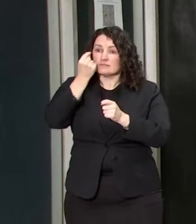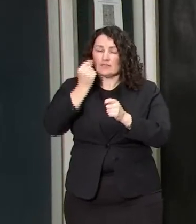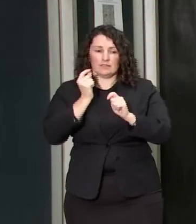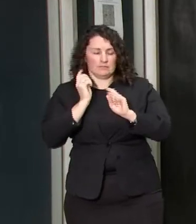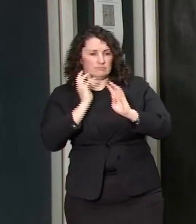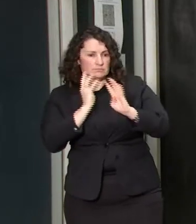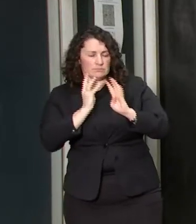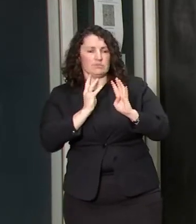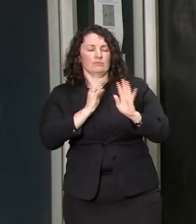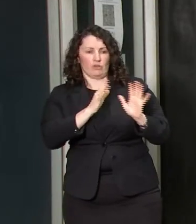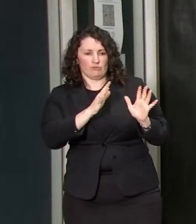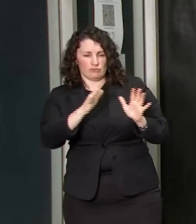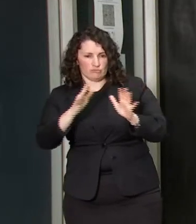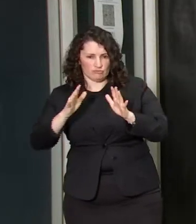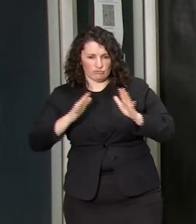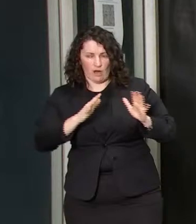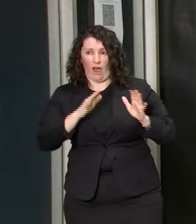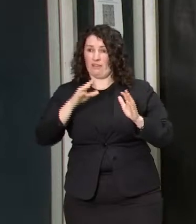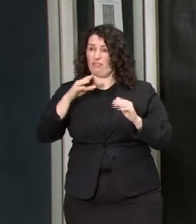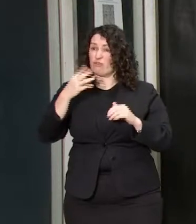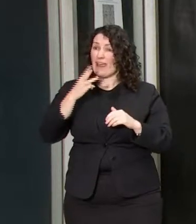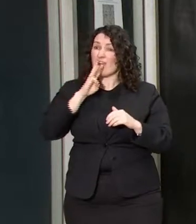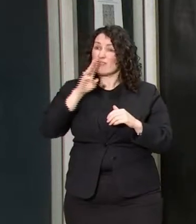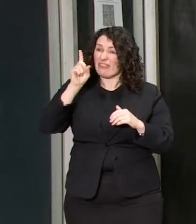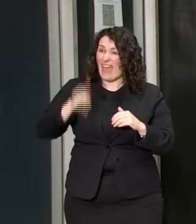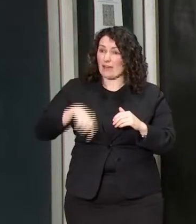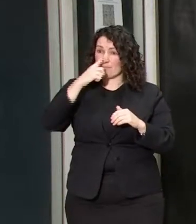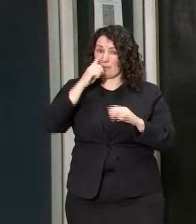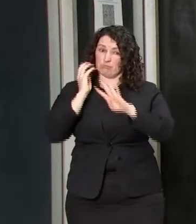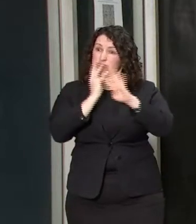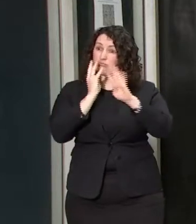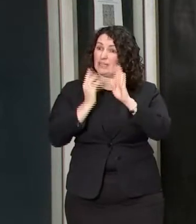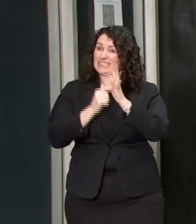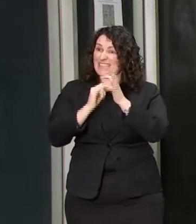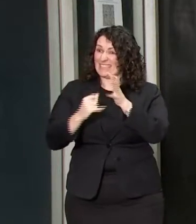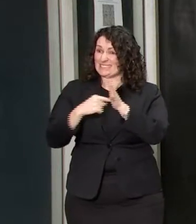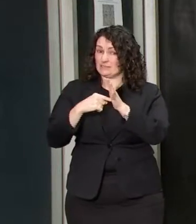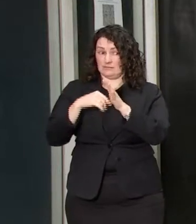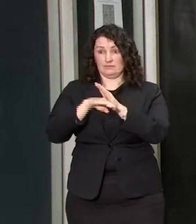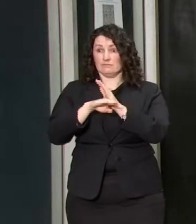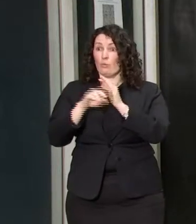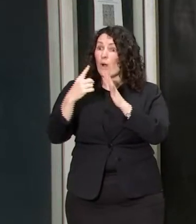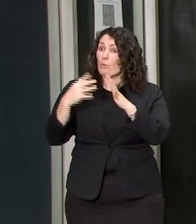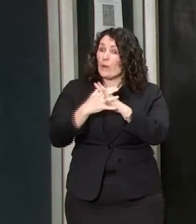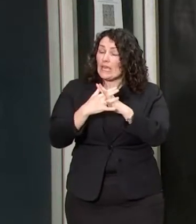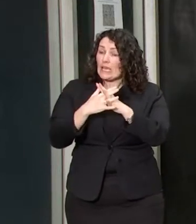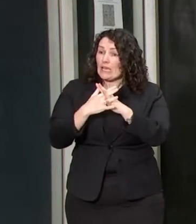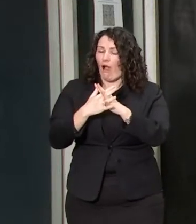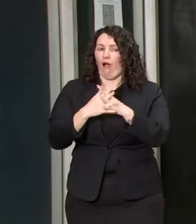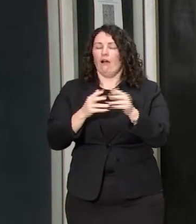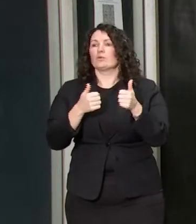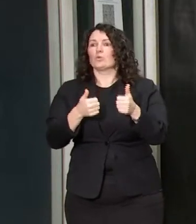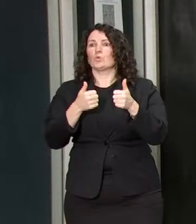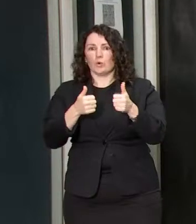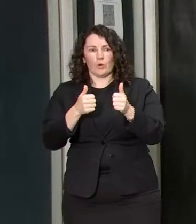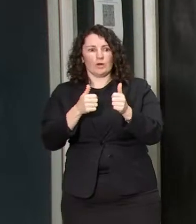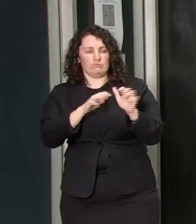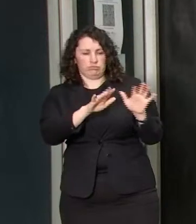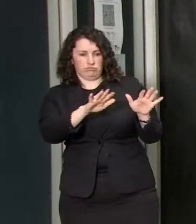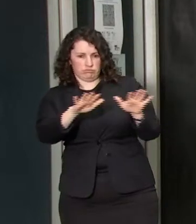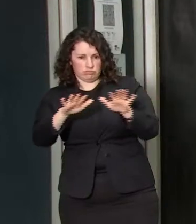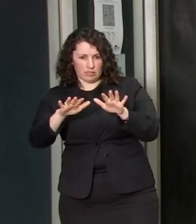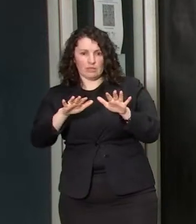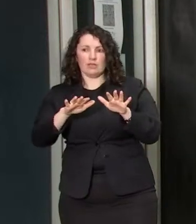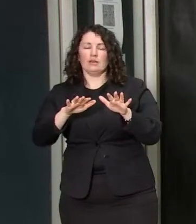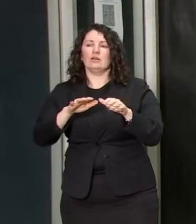cases. So to have 300,000 tests in a week or thereabouts is very reassuring. We're still wanting people